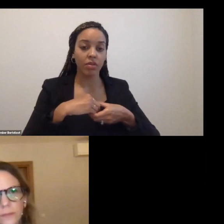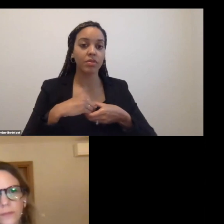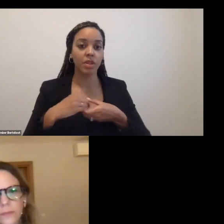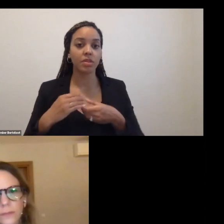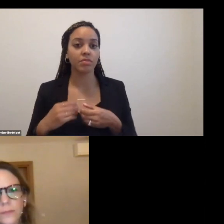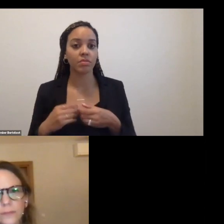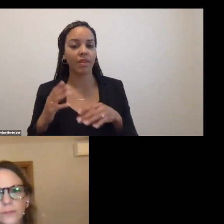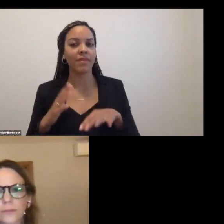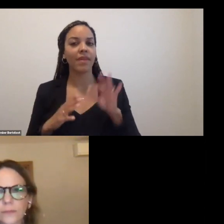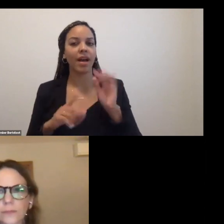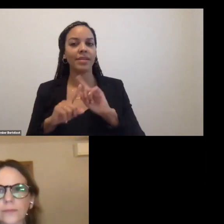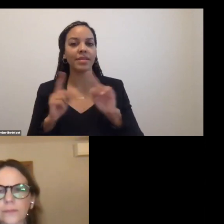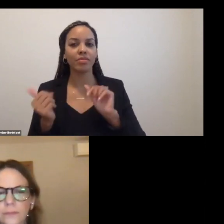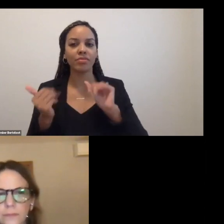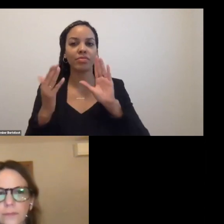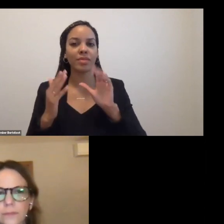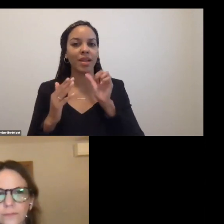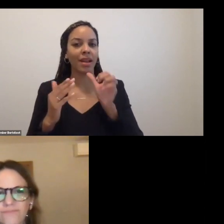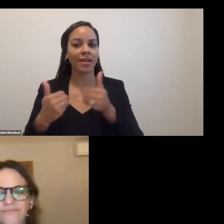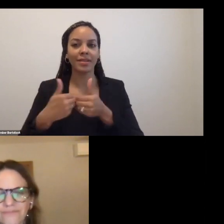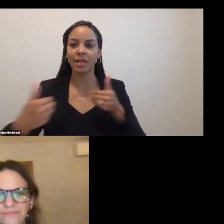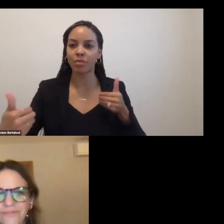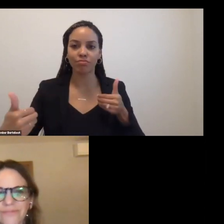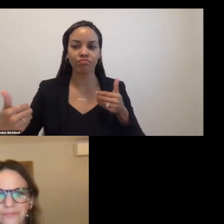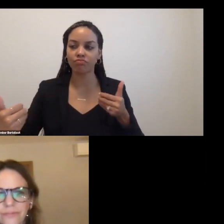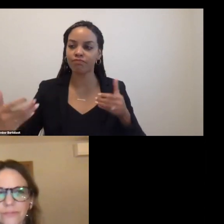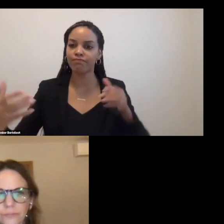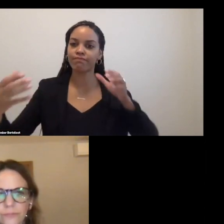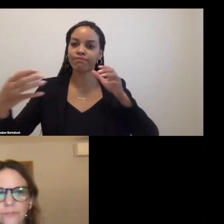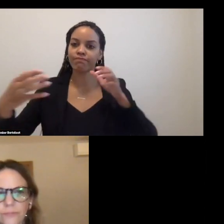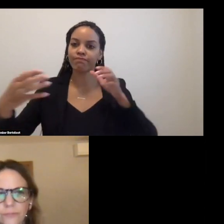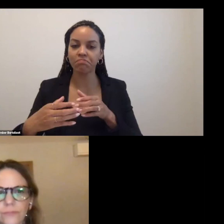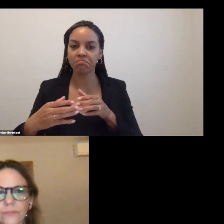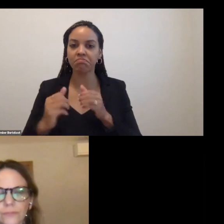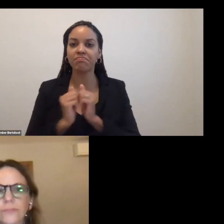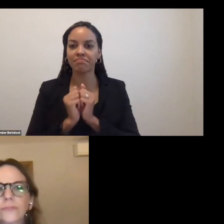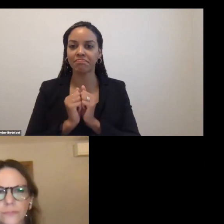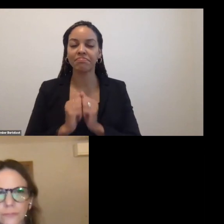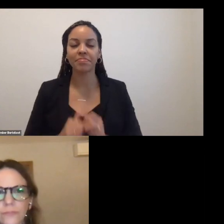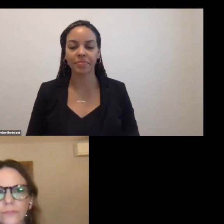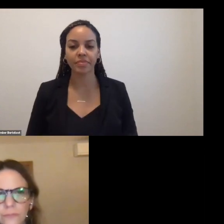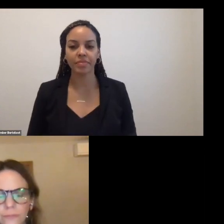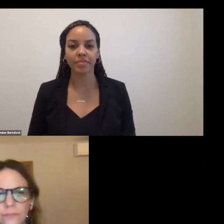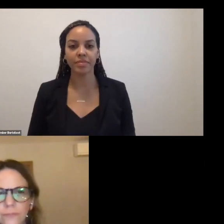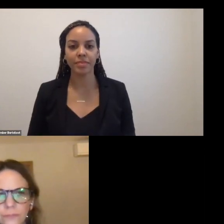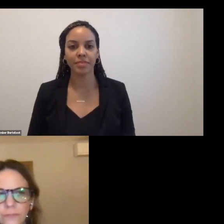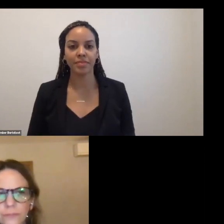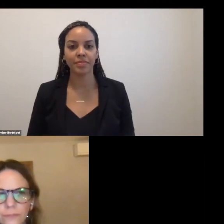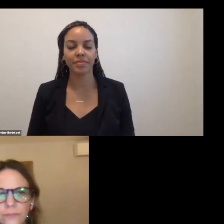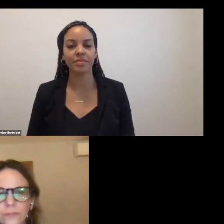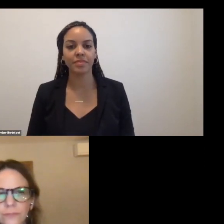to not to keep them separate, but on the contrary, to have more